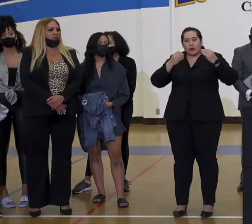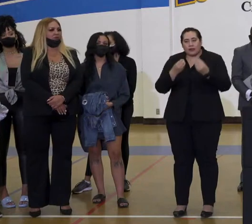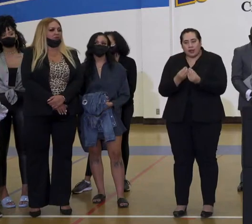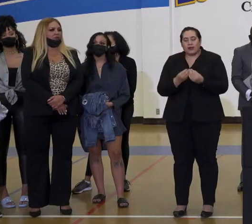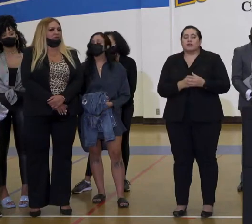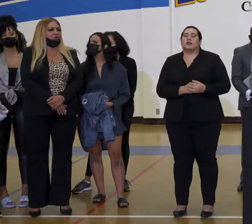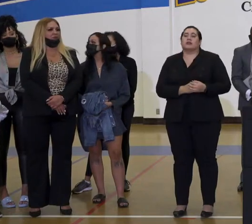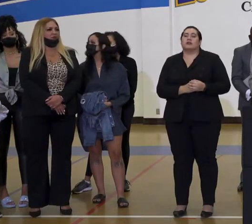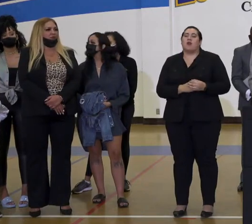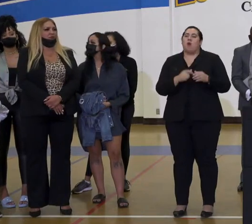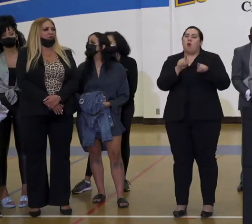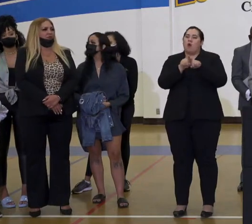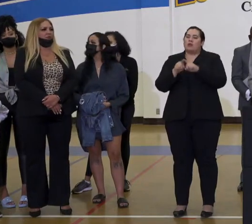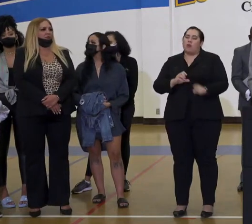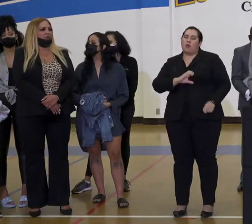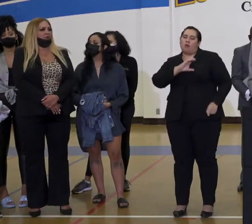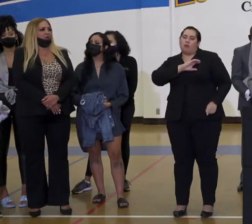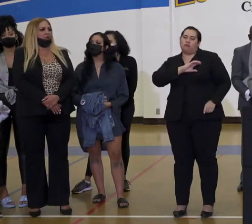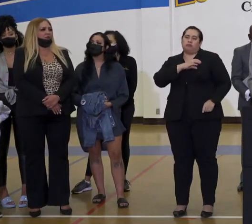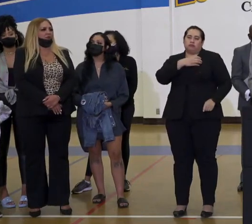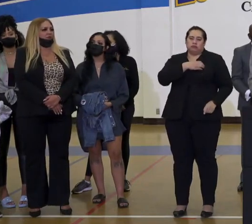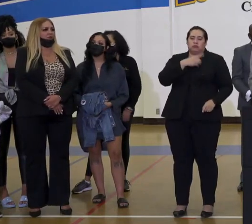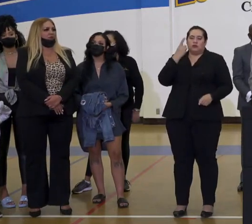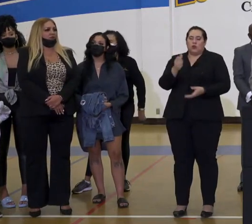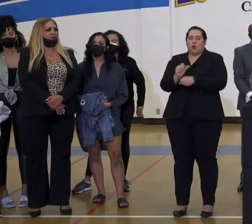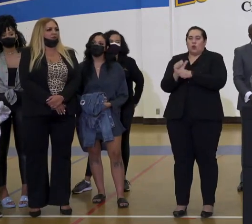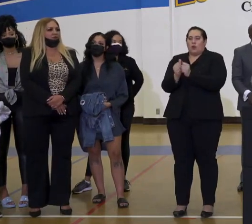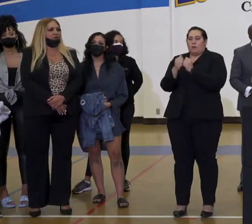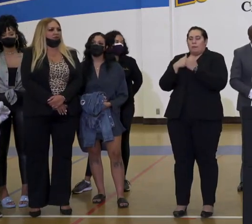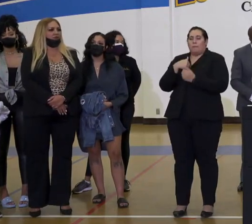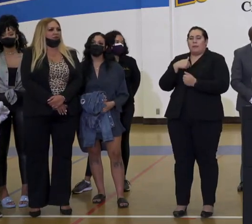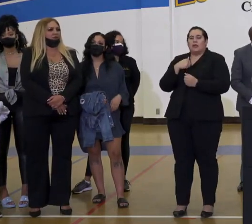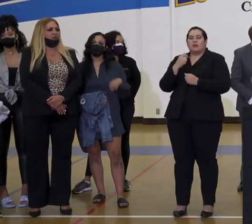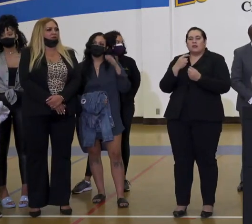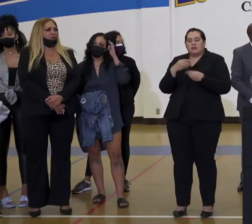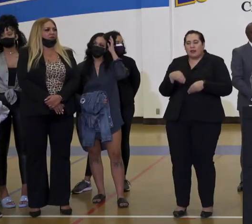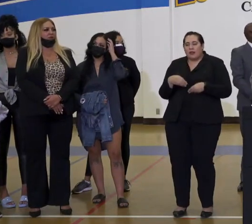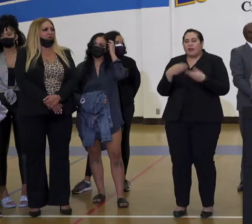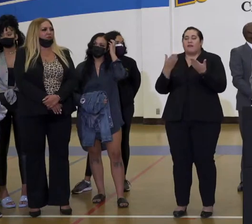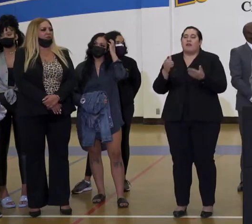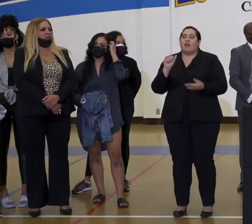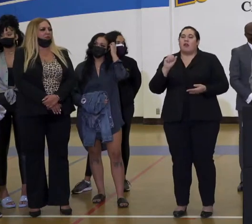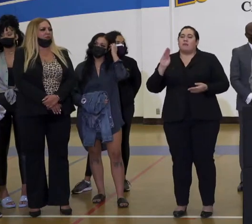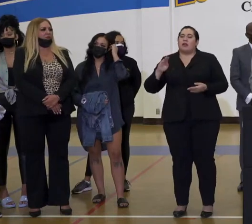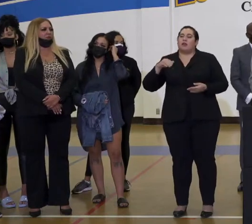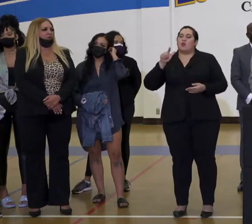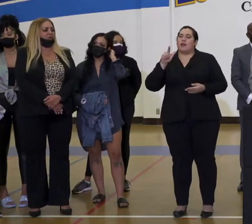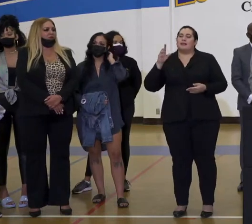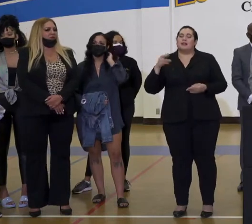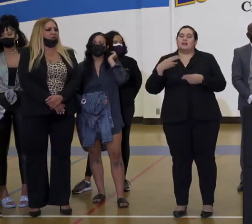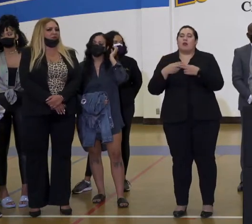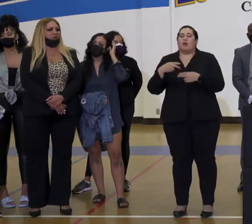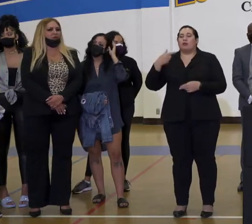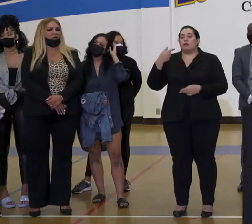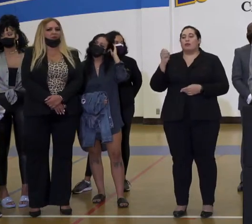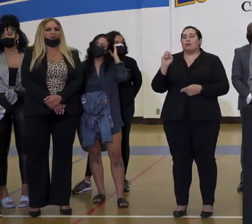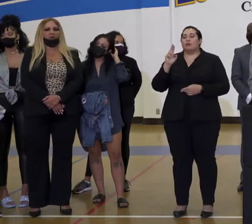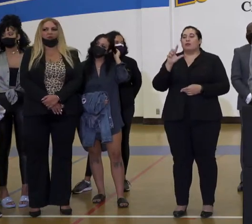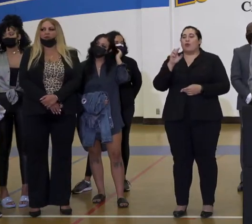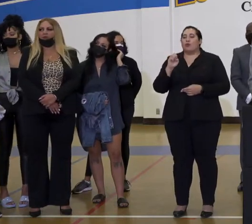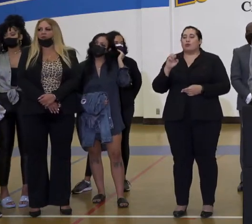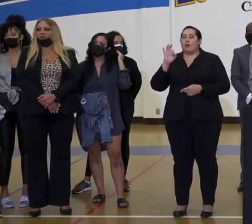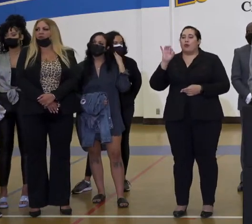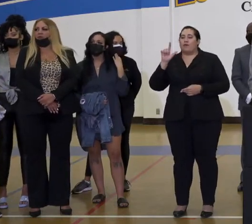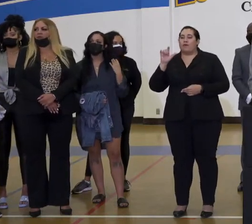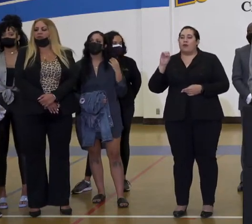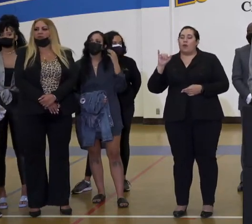organizations, and law enforcement for working with me to deliver AB 26, the George Floyd bill, to Governor Gavin